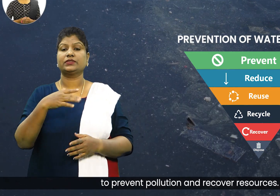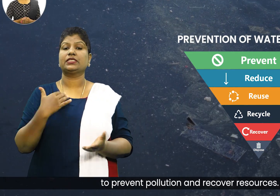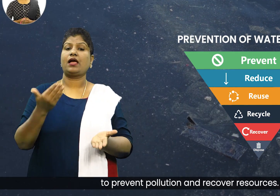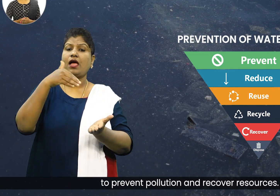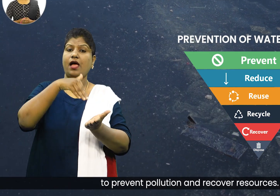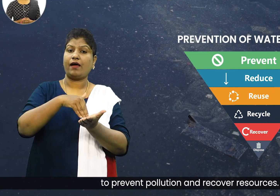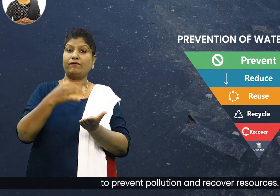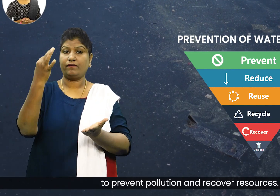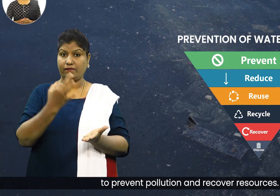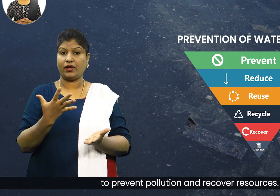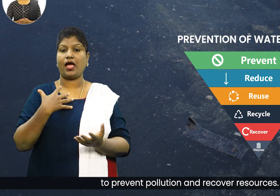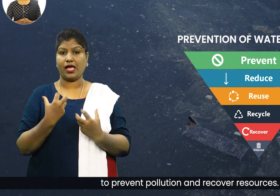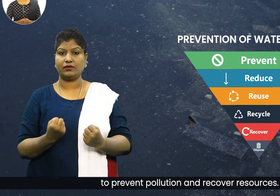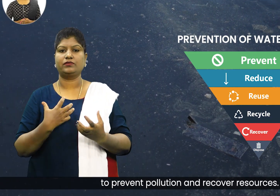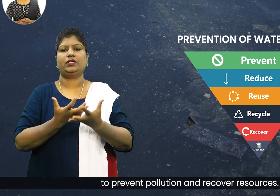recover resources.